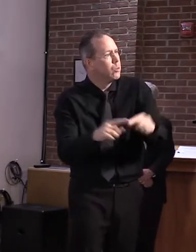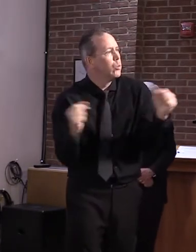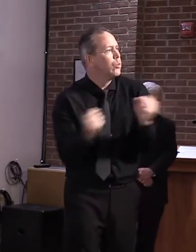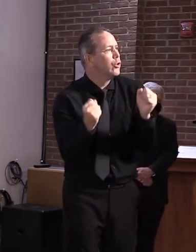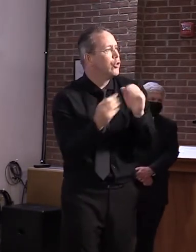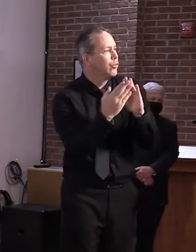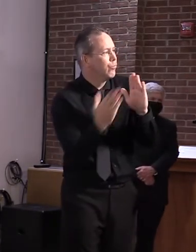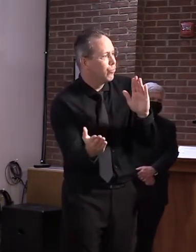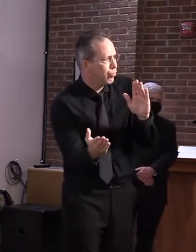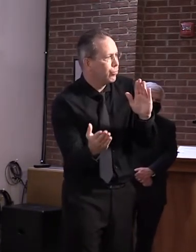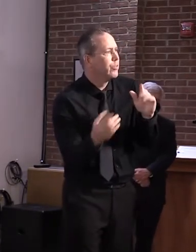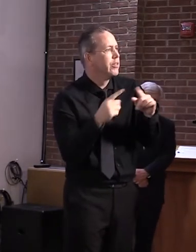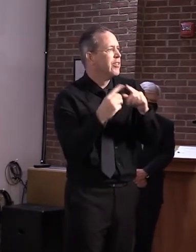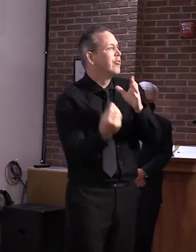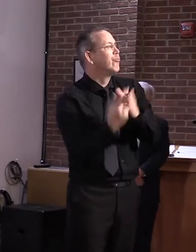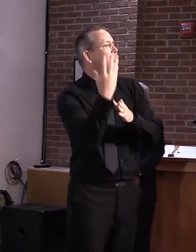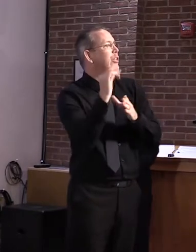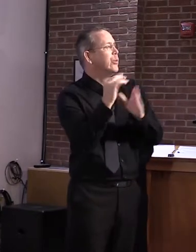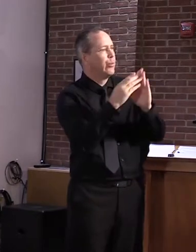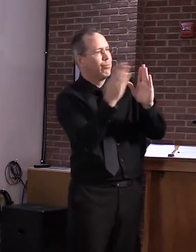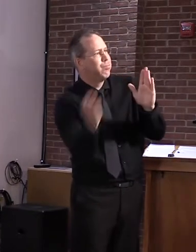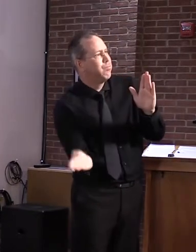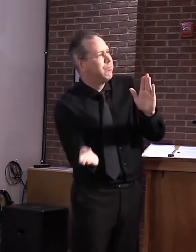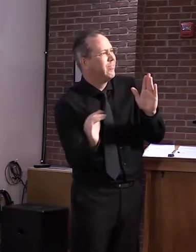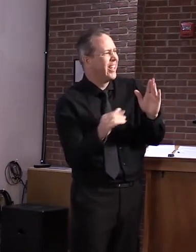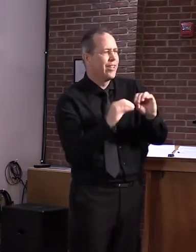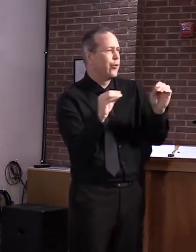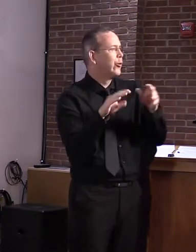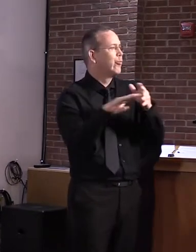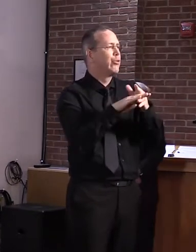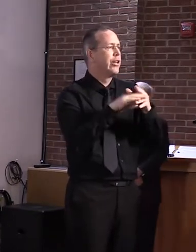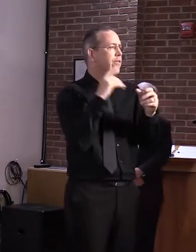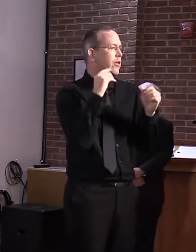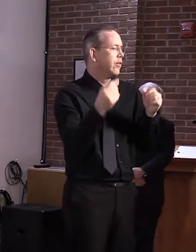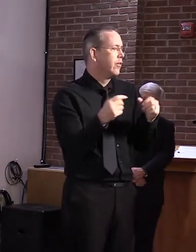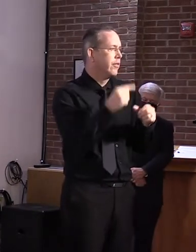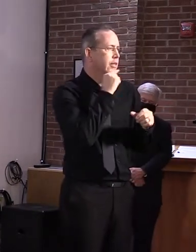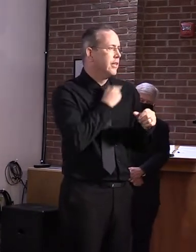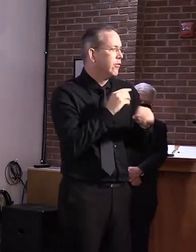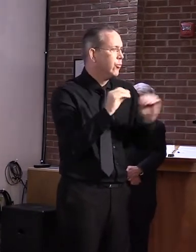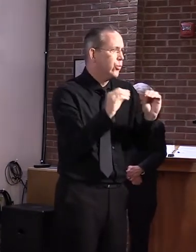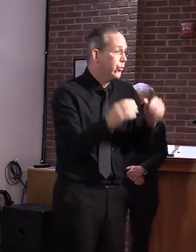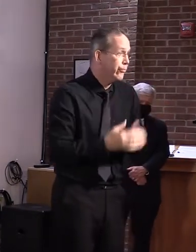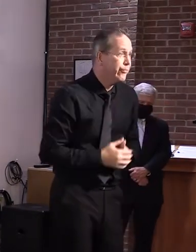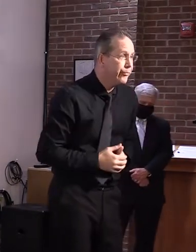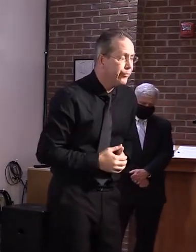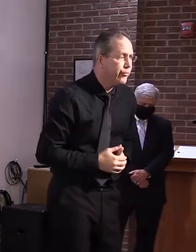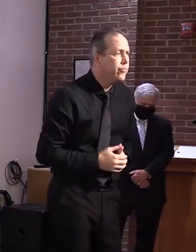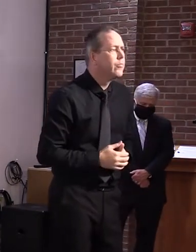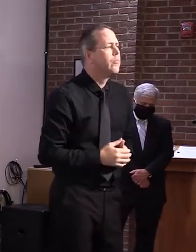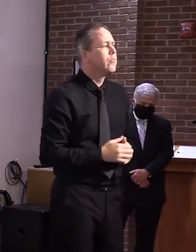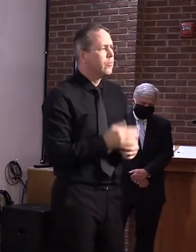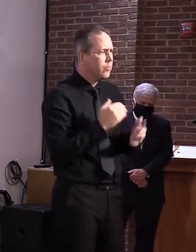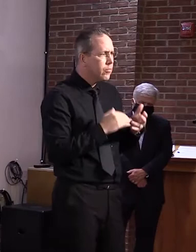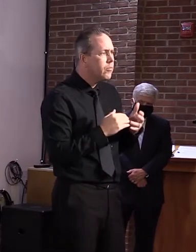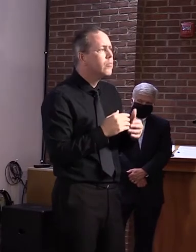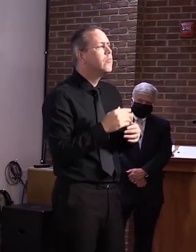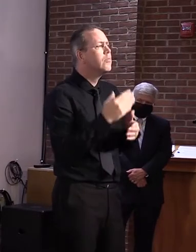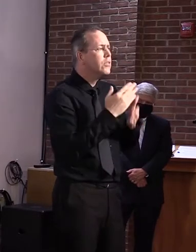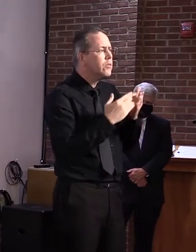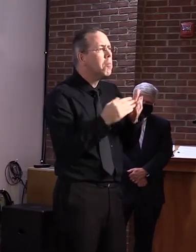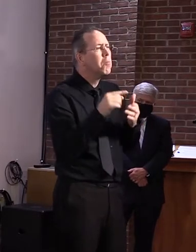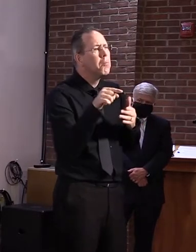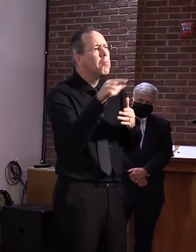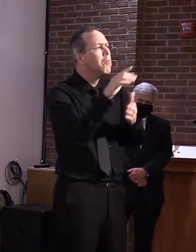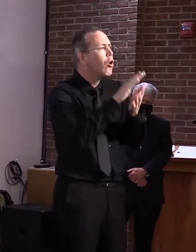to say, okay, we're going to have in-class, in-person class or hybrid classes or some online and some in-class, but you're